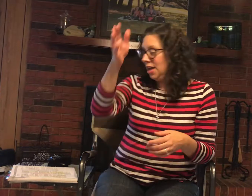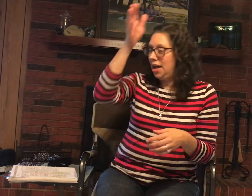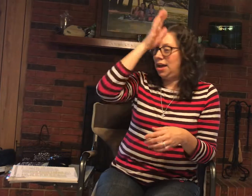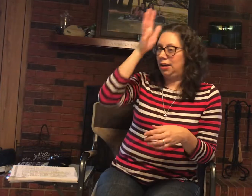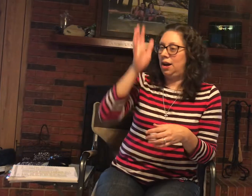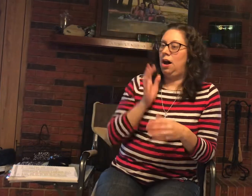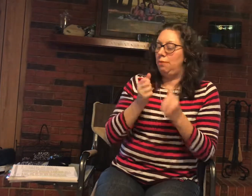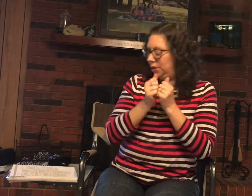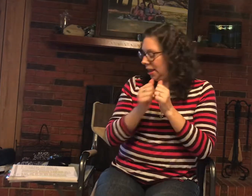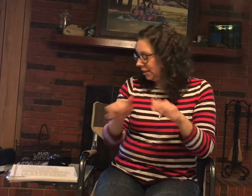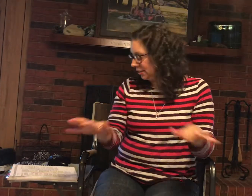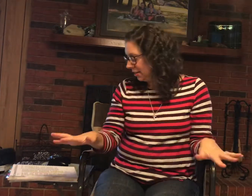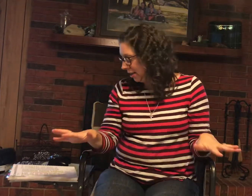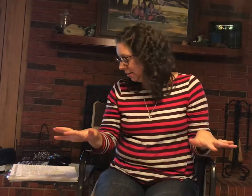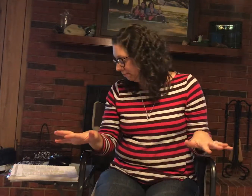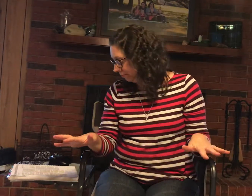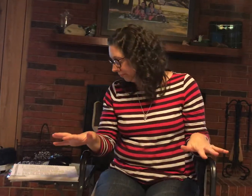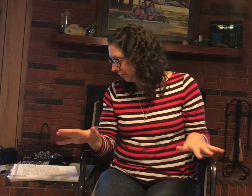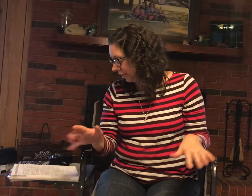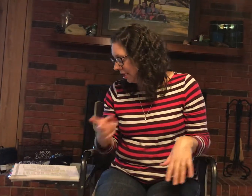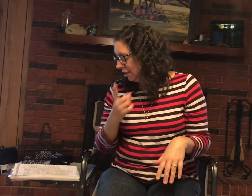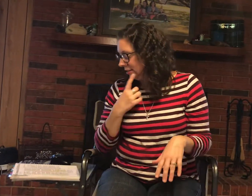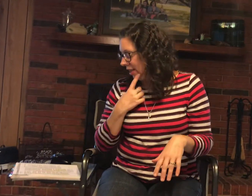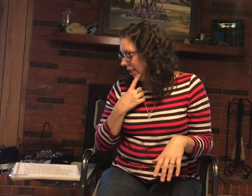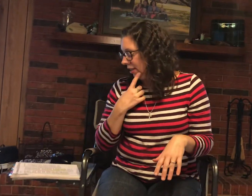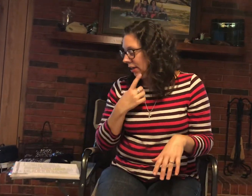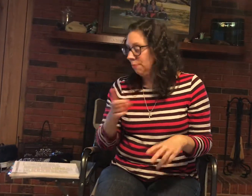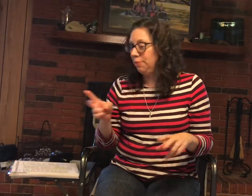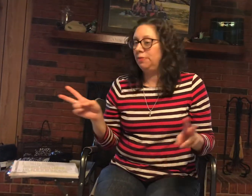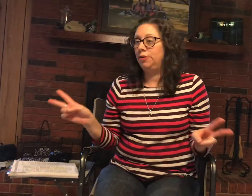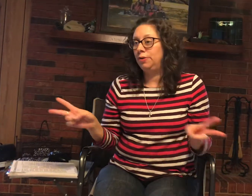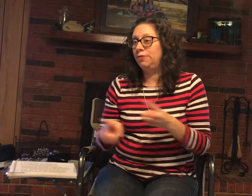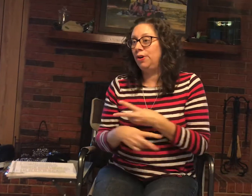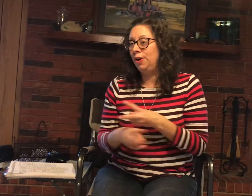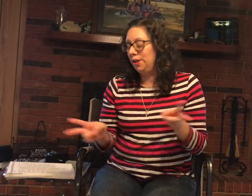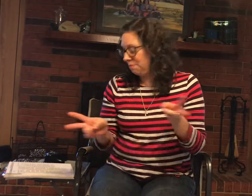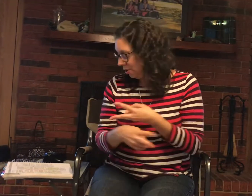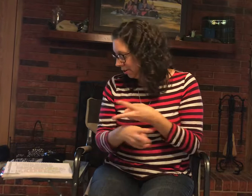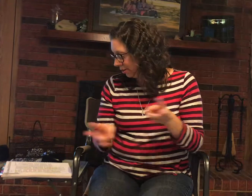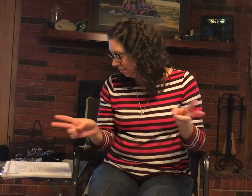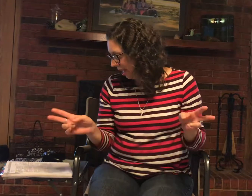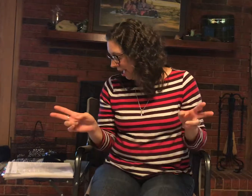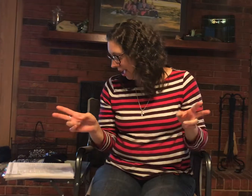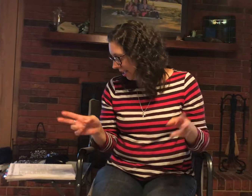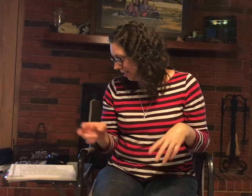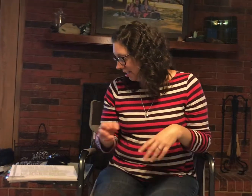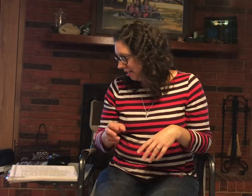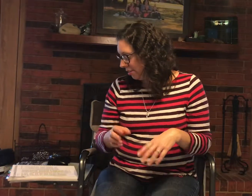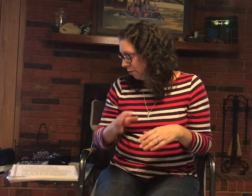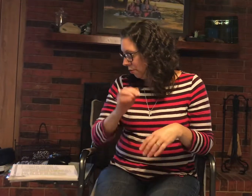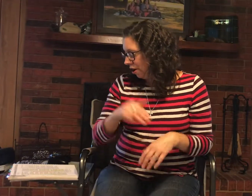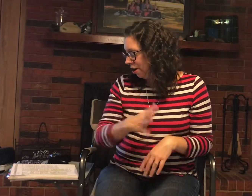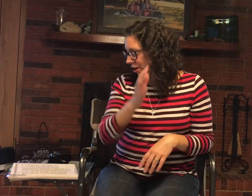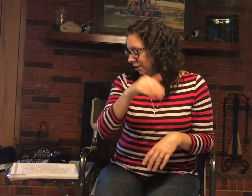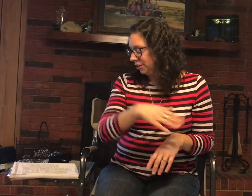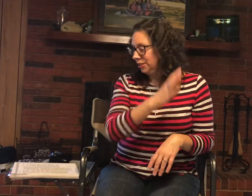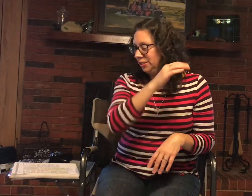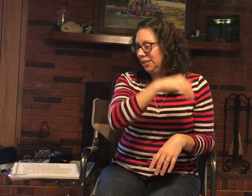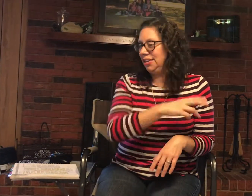And God blessed them, saying, be fruitful and multiply, fill the waters in